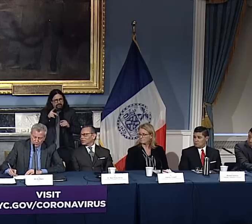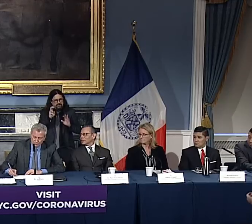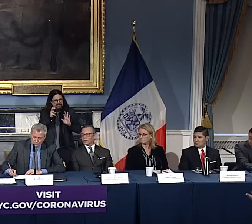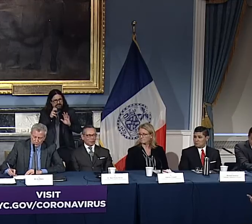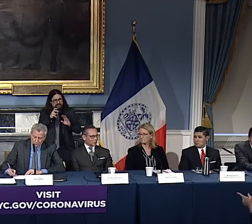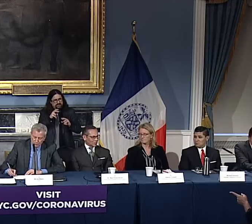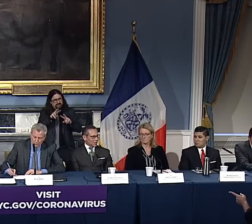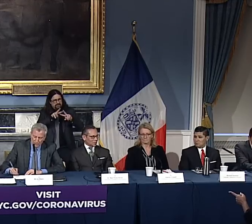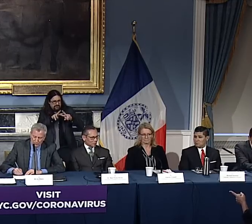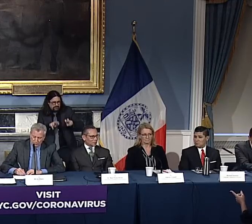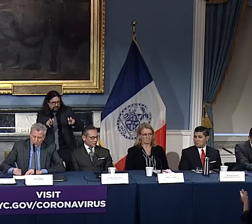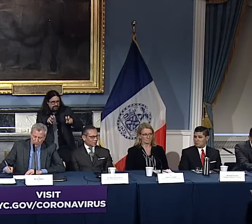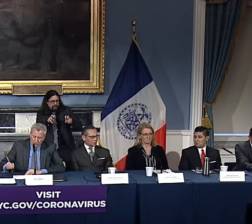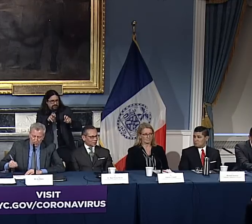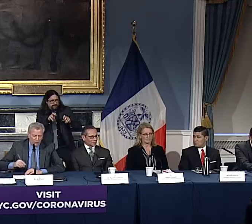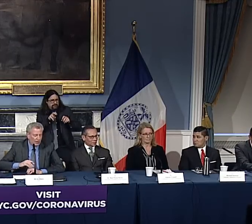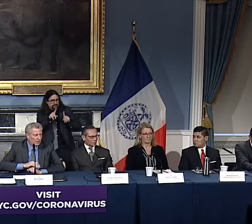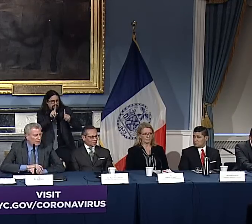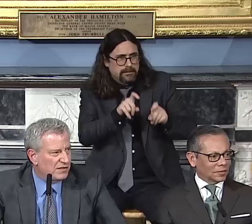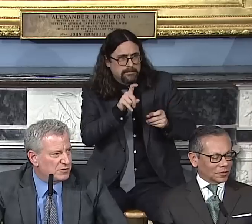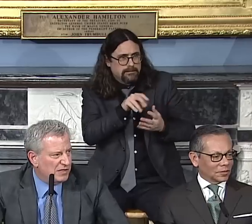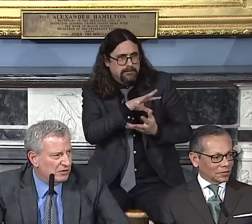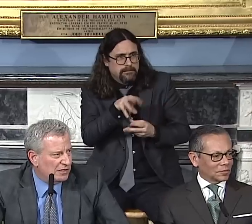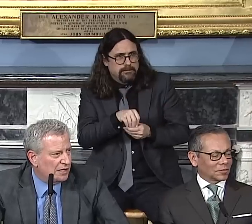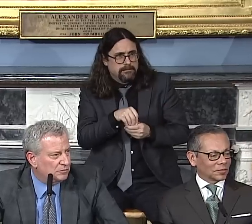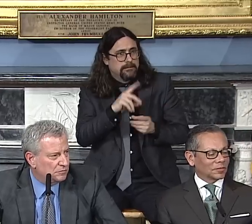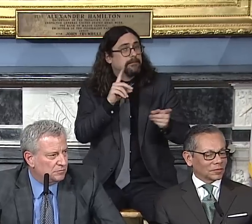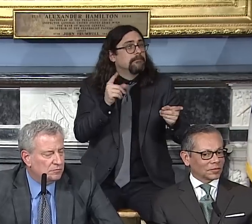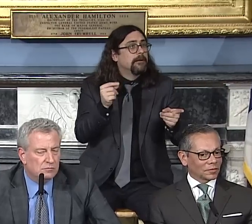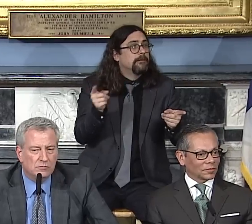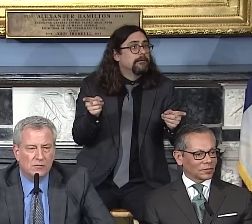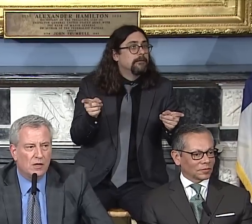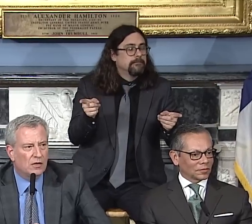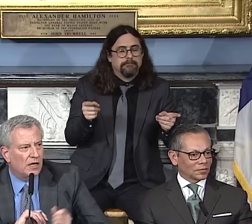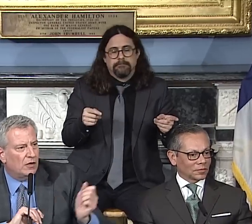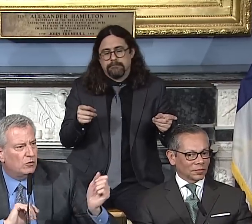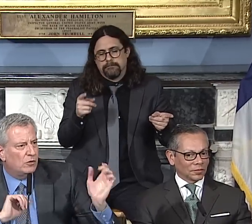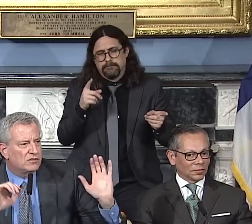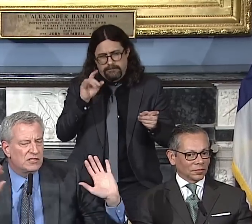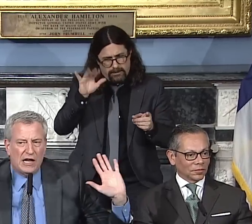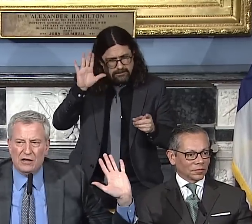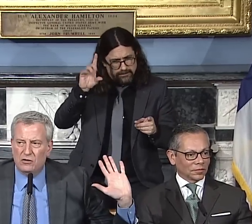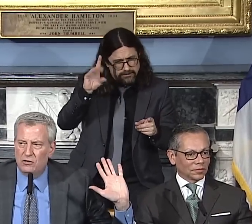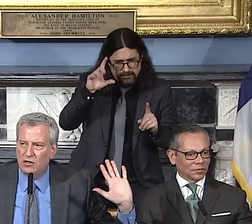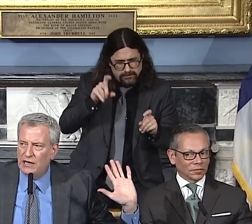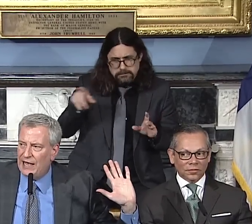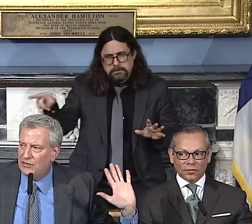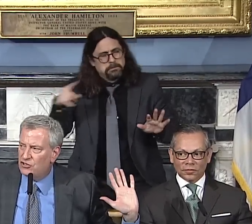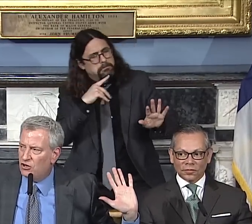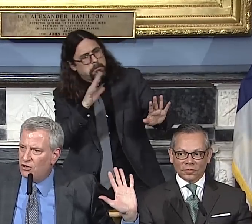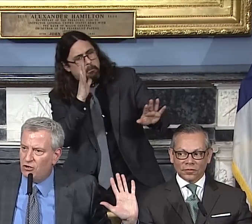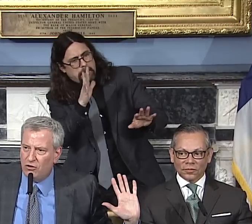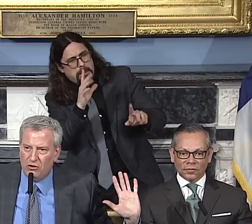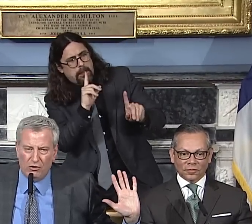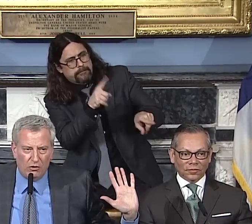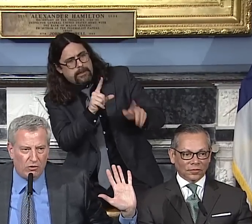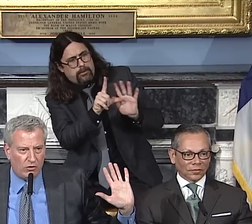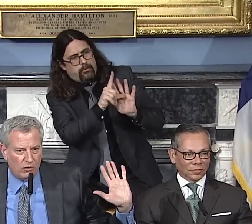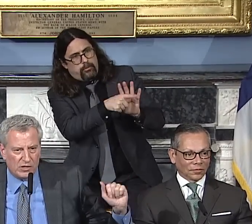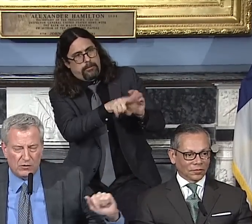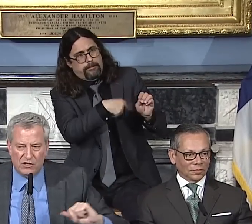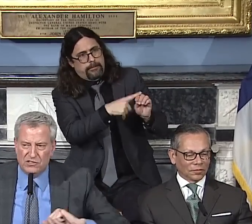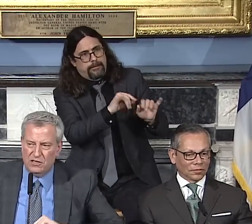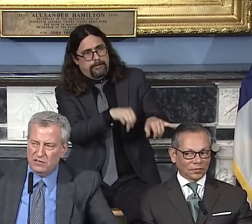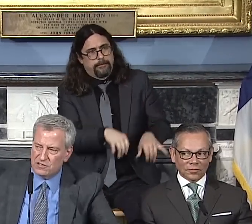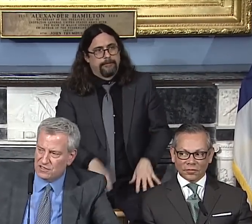Again, we'll have to get back to you on that detail. Yeah. Everything's being looked at. Okay, who has not gone at